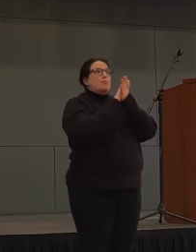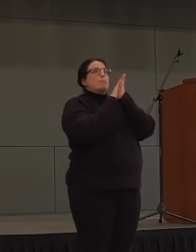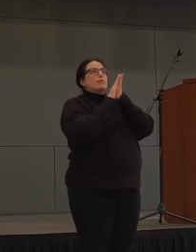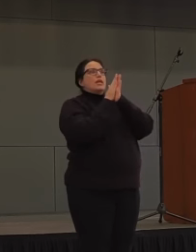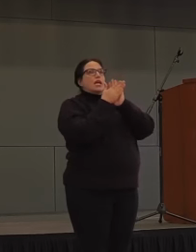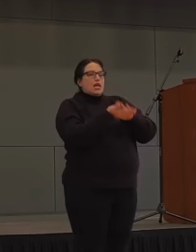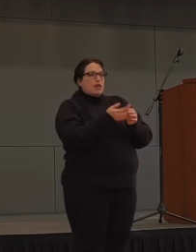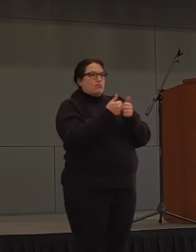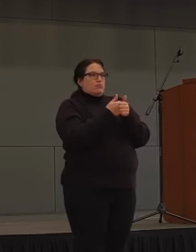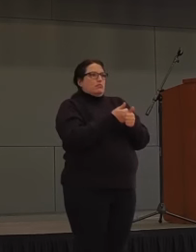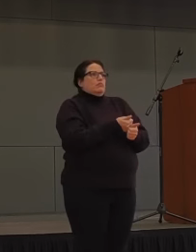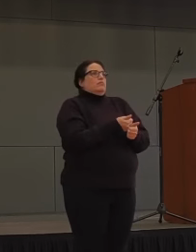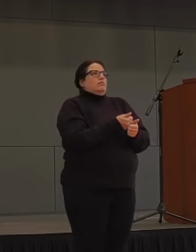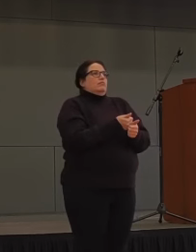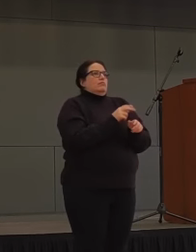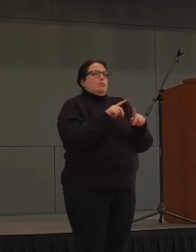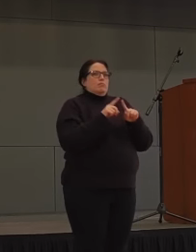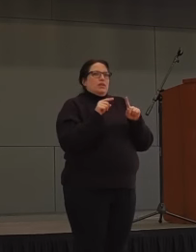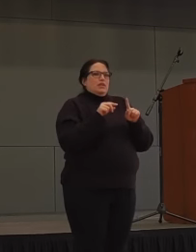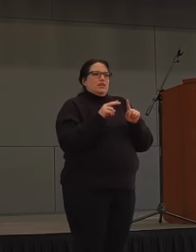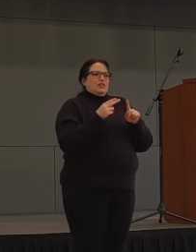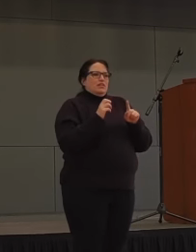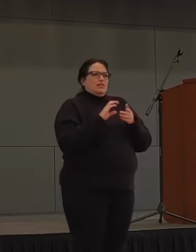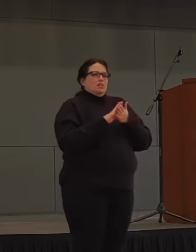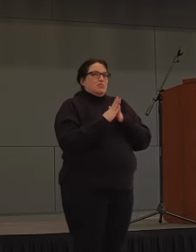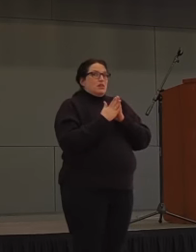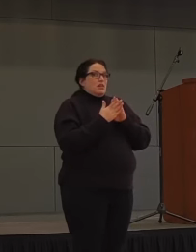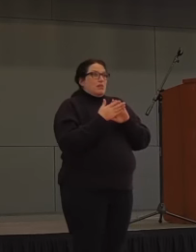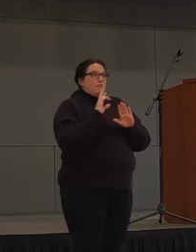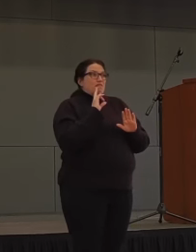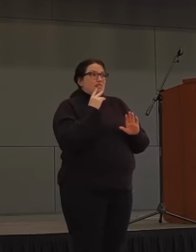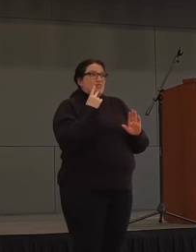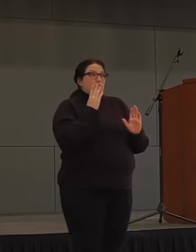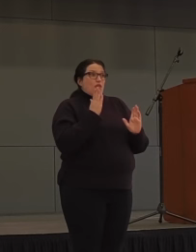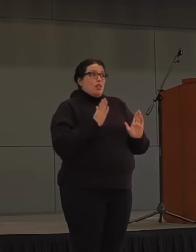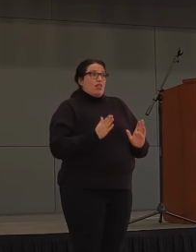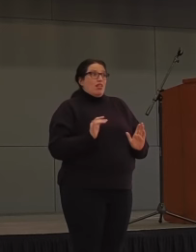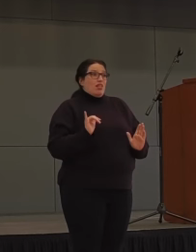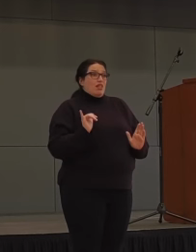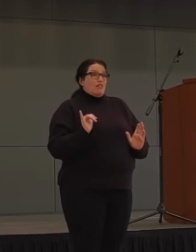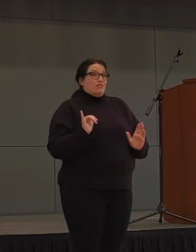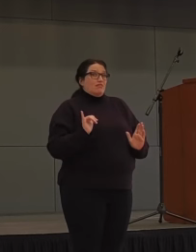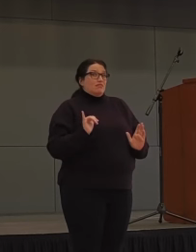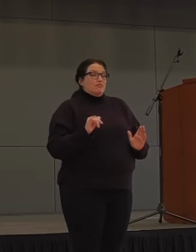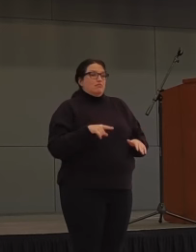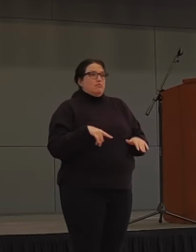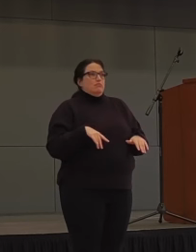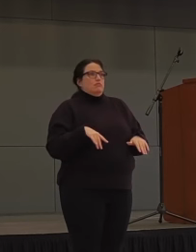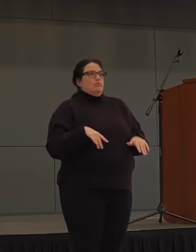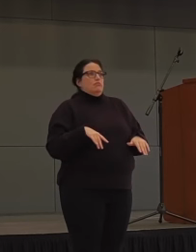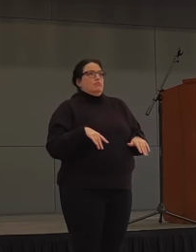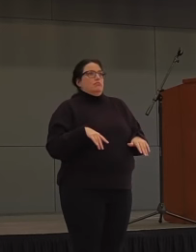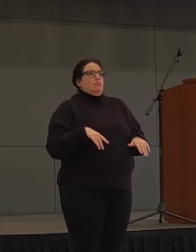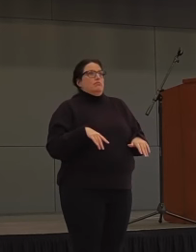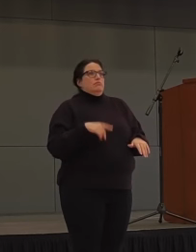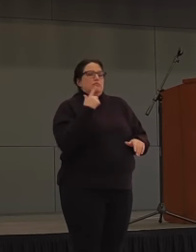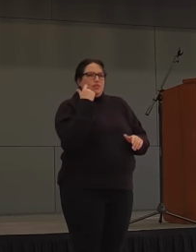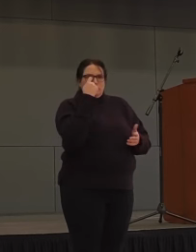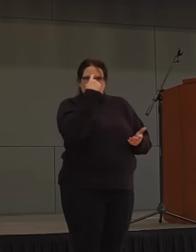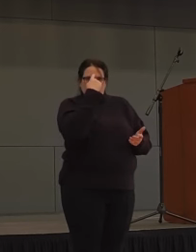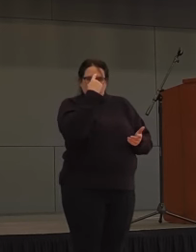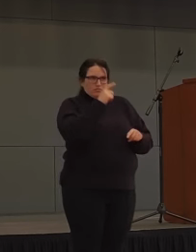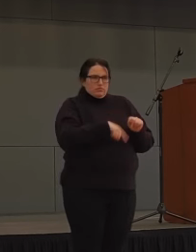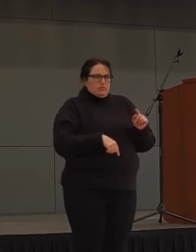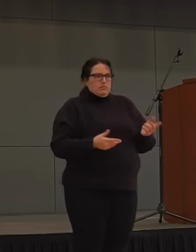have any. So sometimes how this is reflected in aging people, and like it says here,